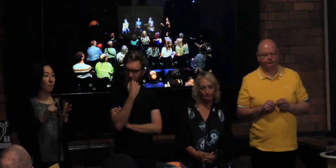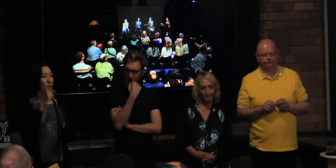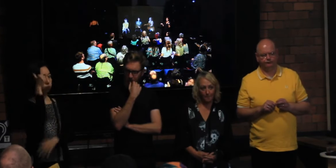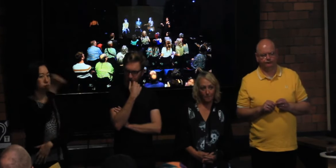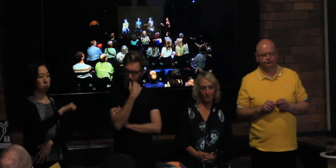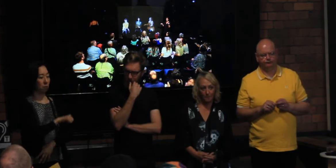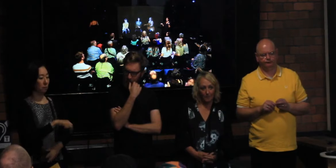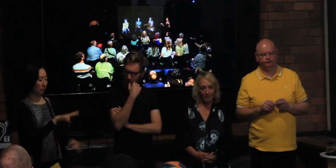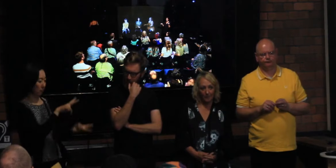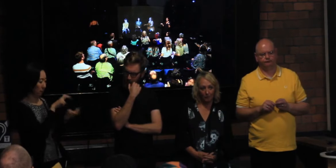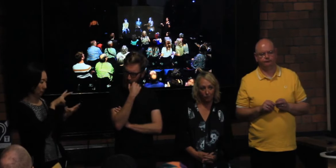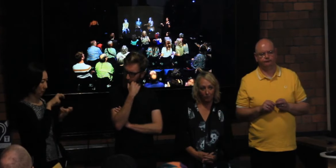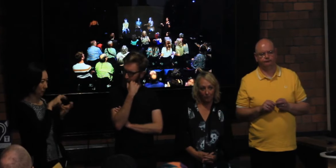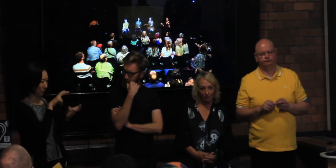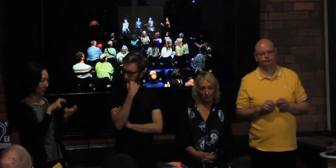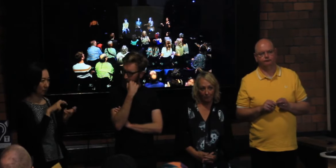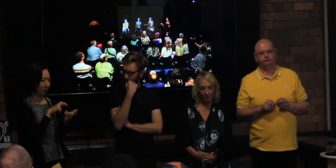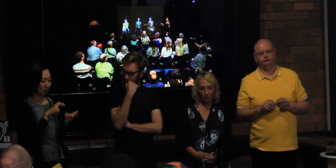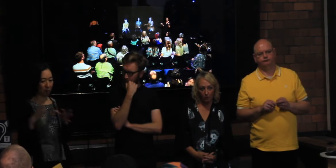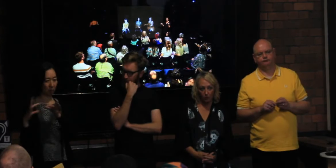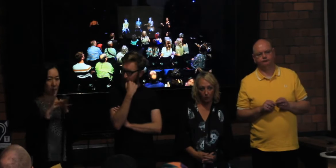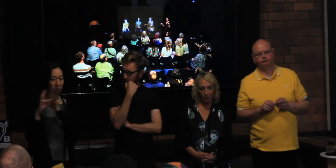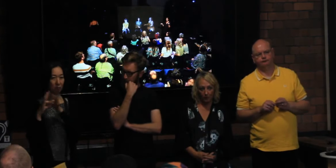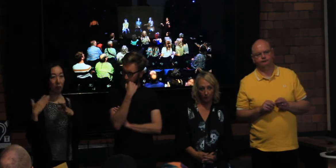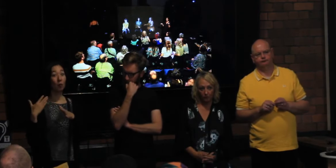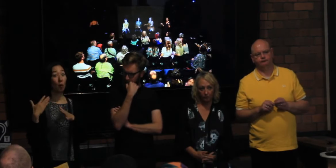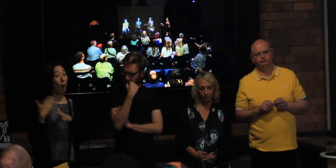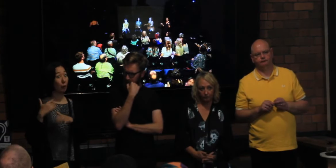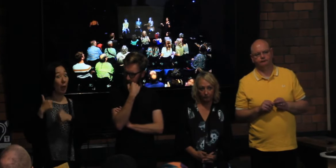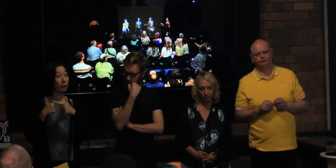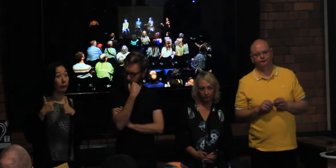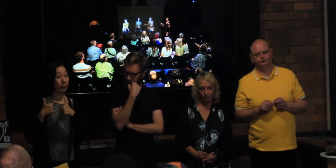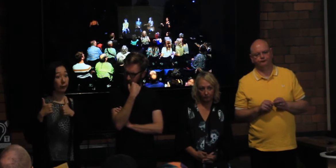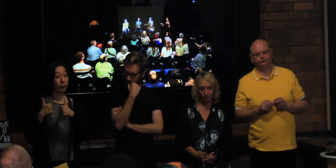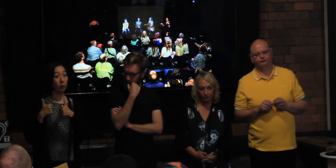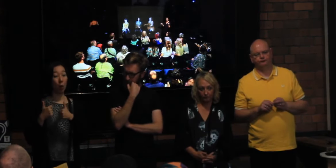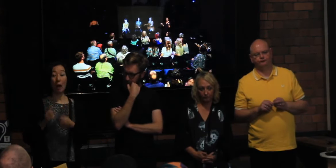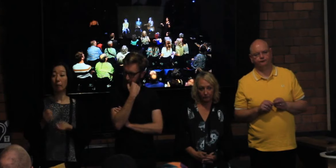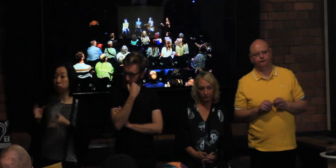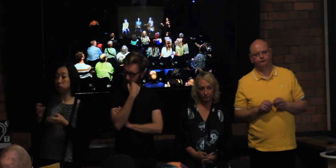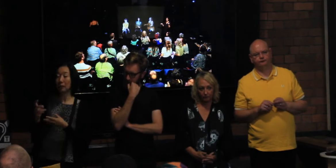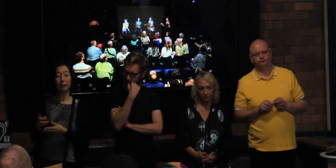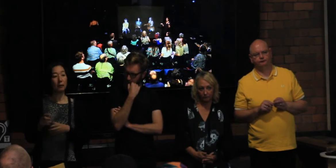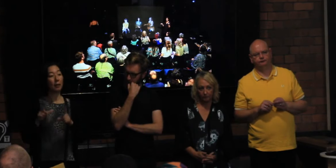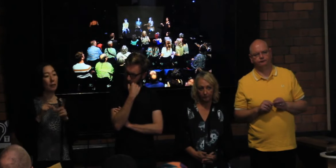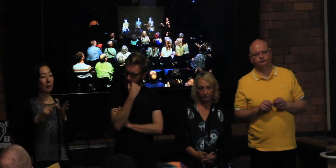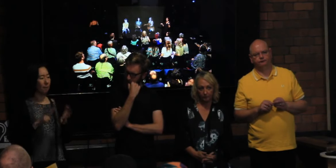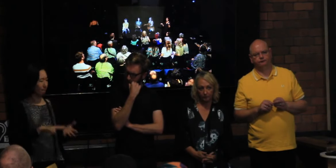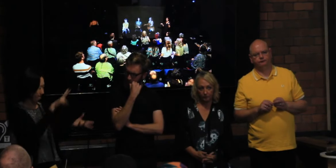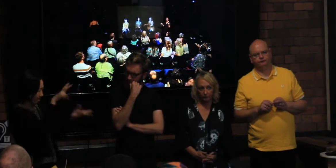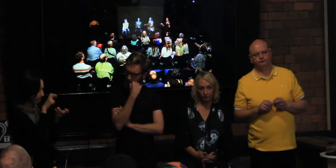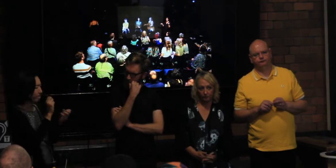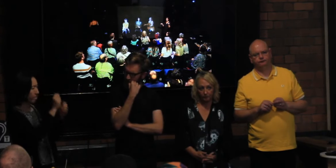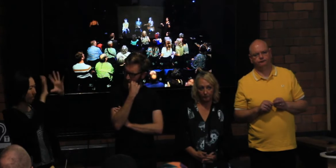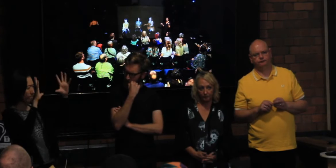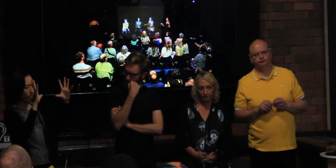I actually sketched down some of my ideas, gave them to Dave, and then from there we worked together to develop our ideas through what